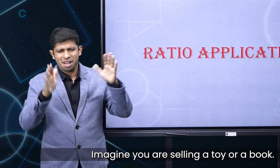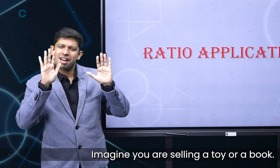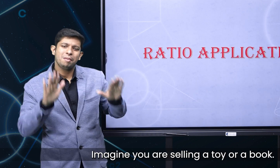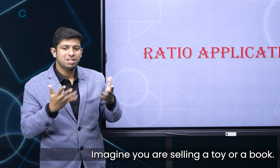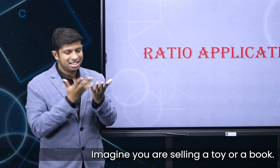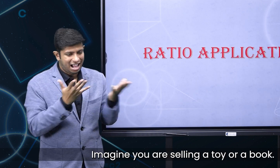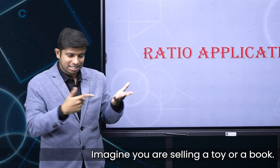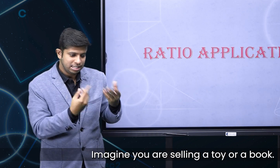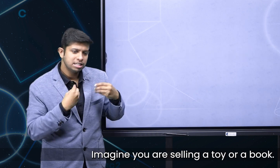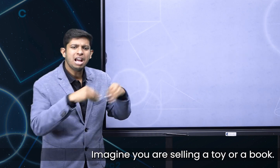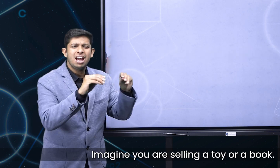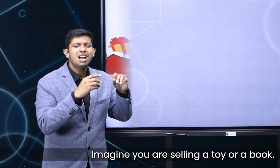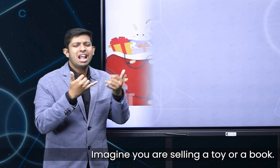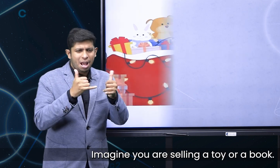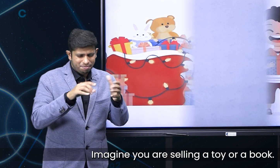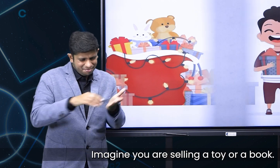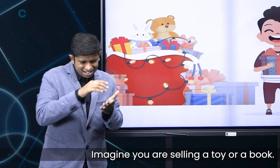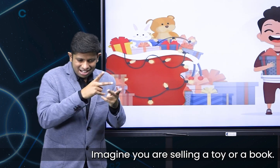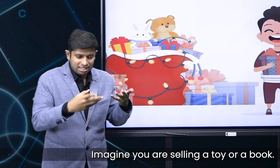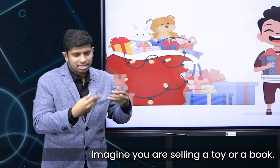Imagine you're selling a toy or a book.